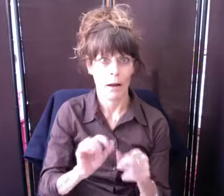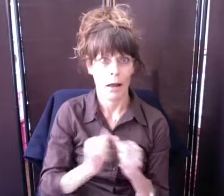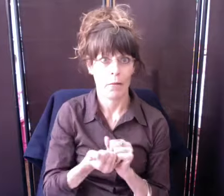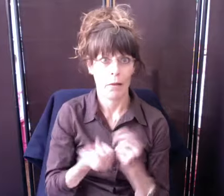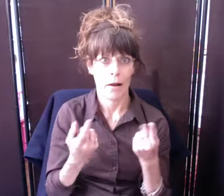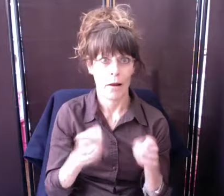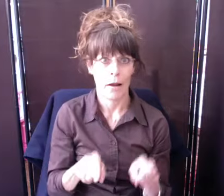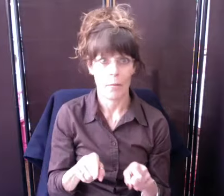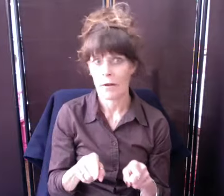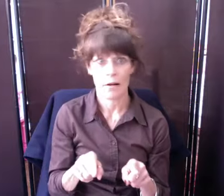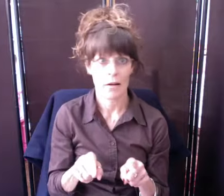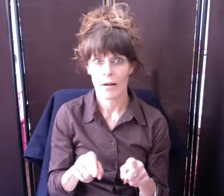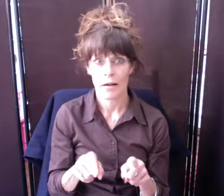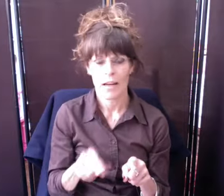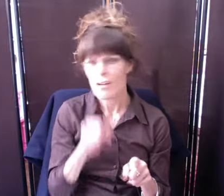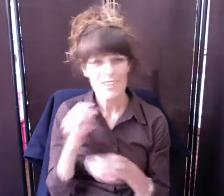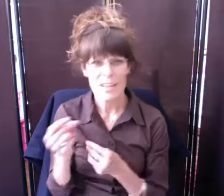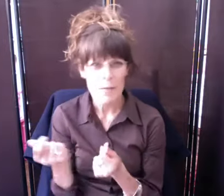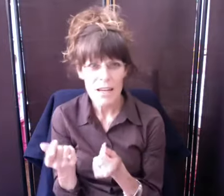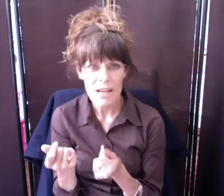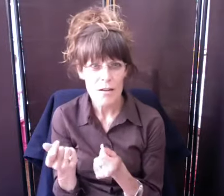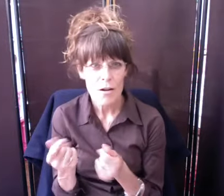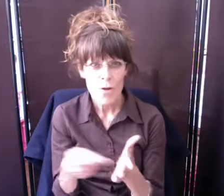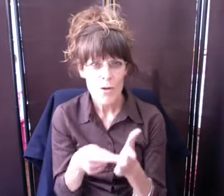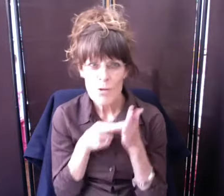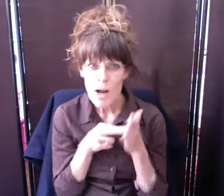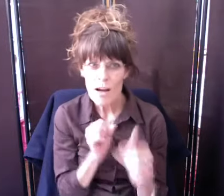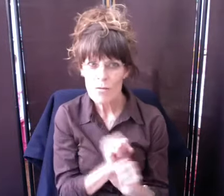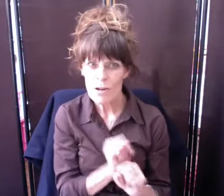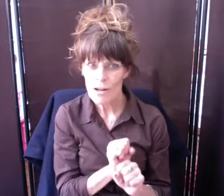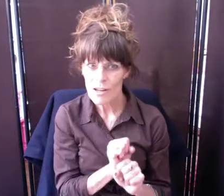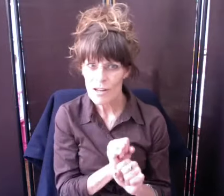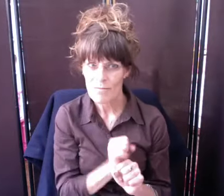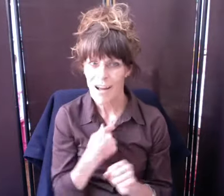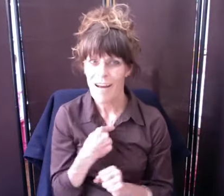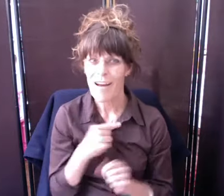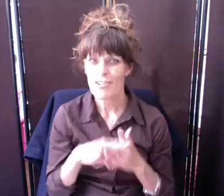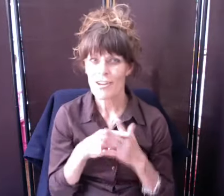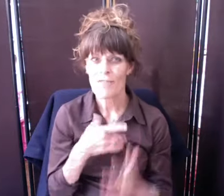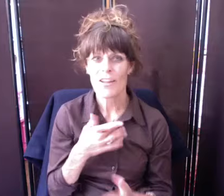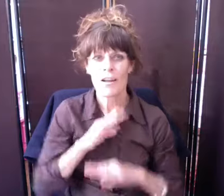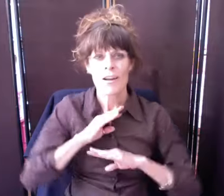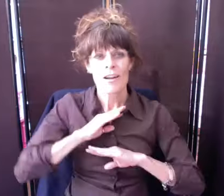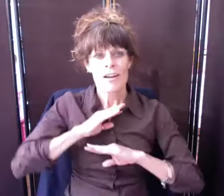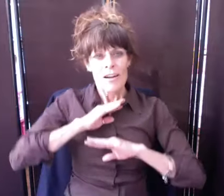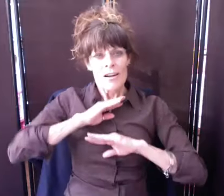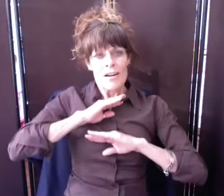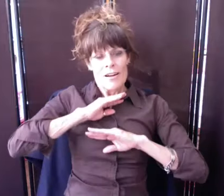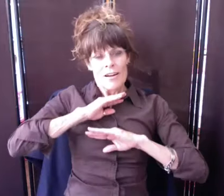it wasn't immediate, right? It took work and it wasn't immediate, but I started feeling relief and happy, joyous, and